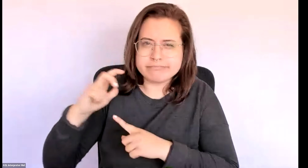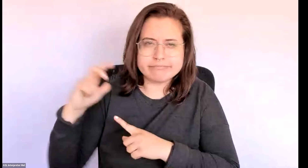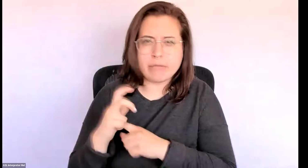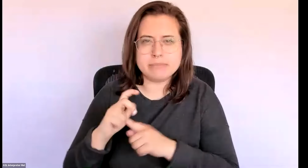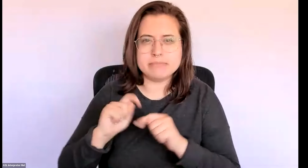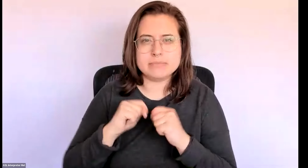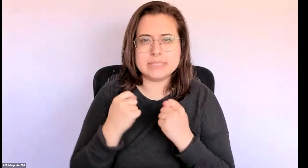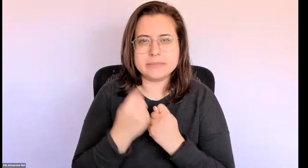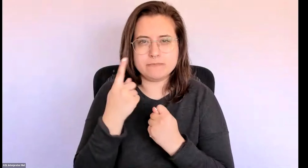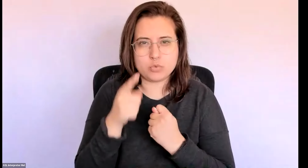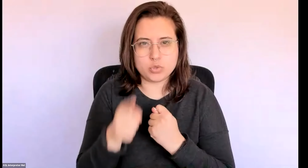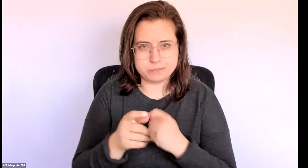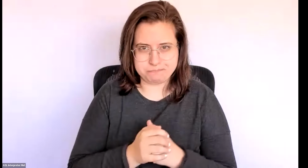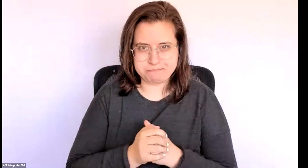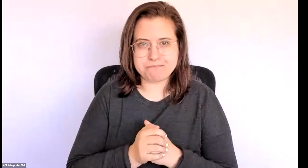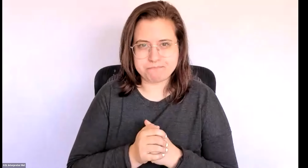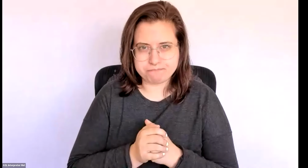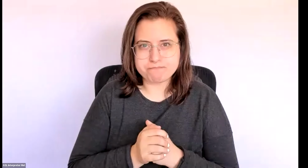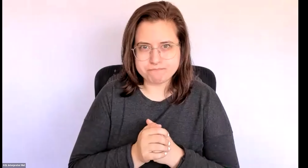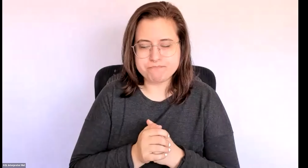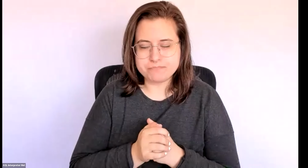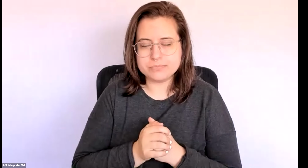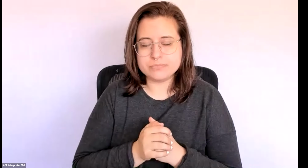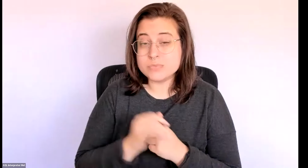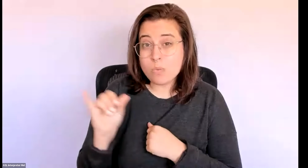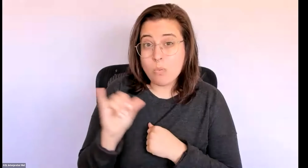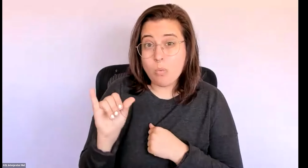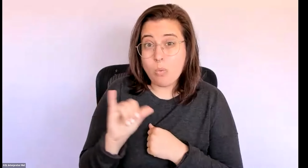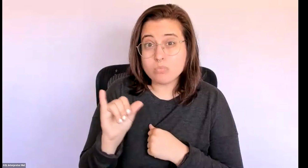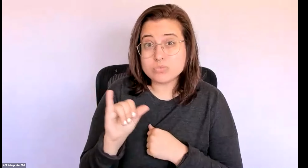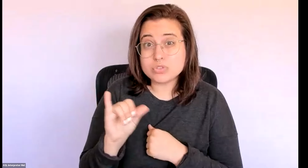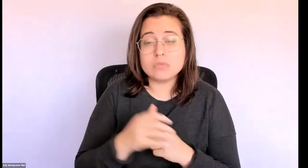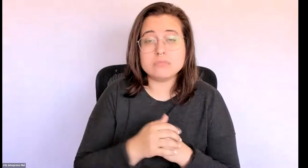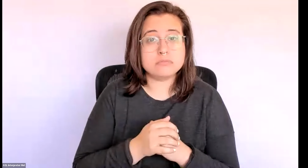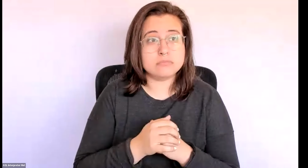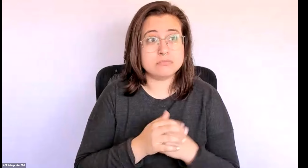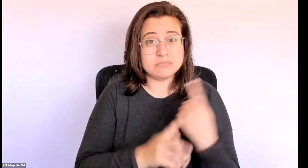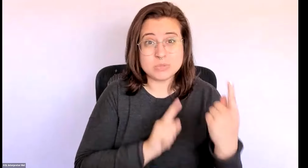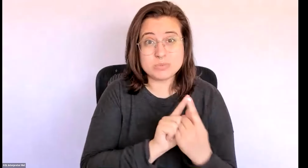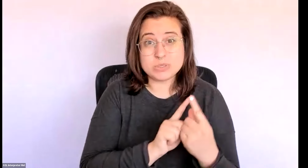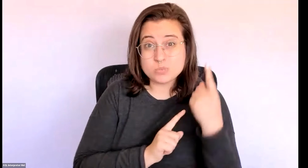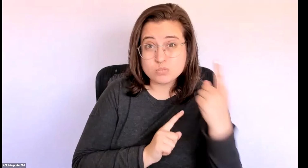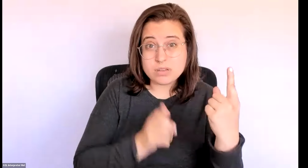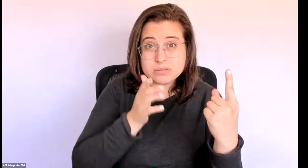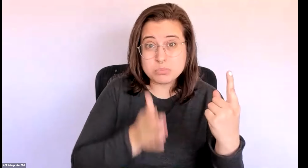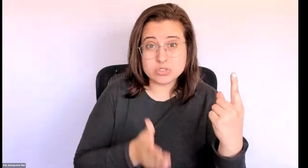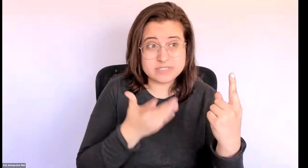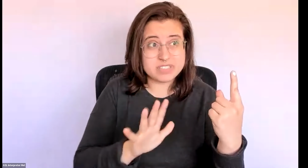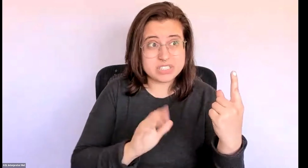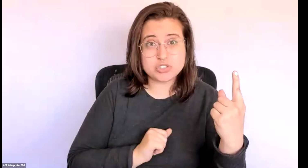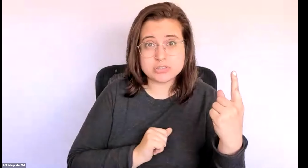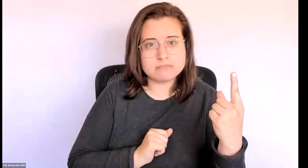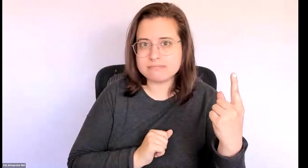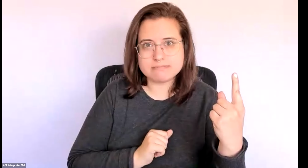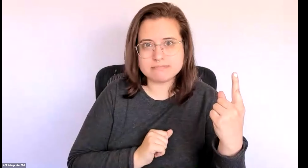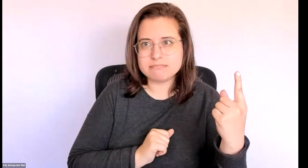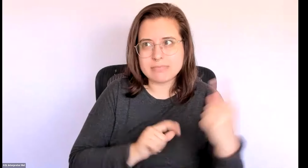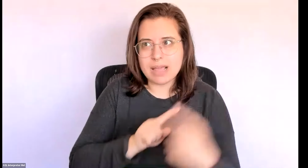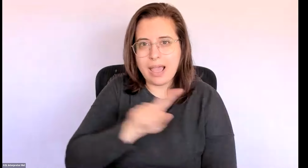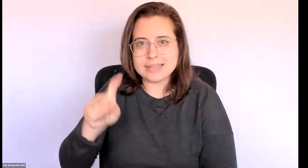I encourage you to get second opinions. Meet with your team of physicians and ask